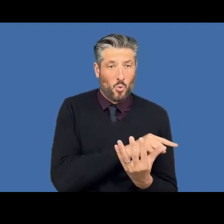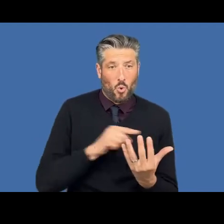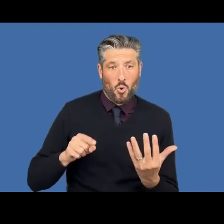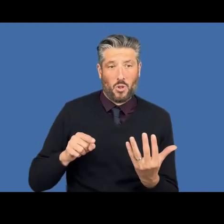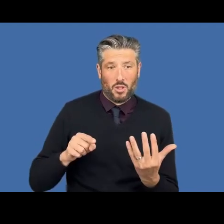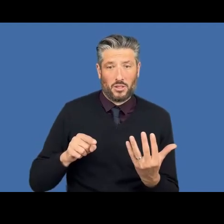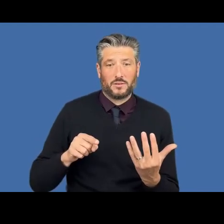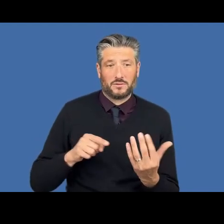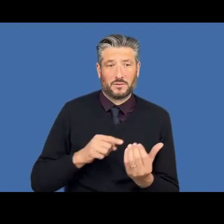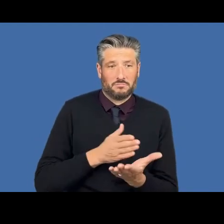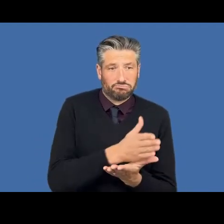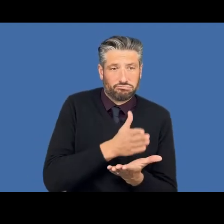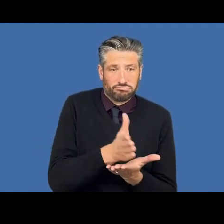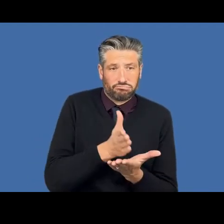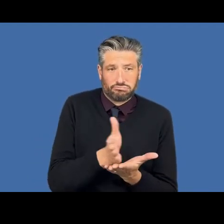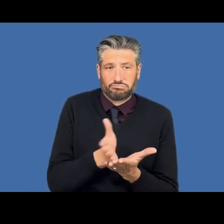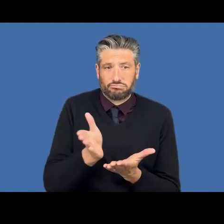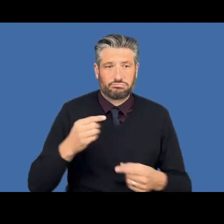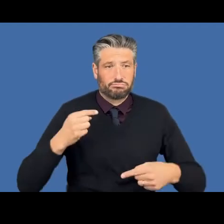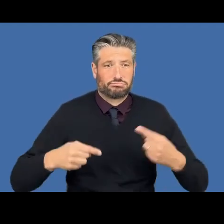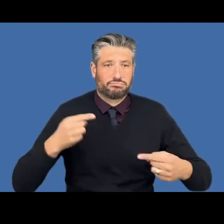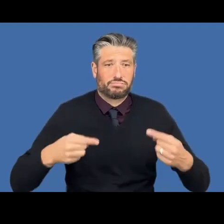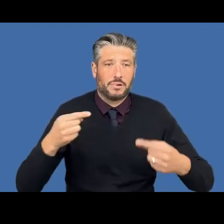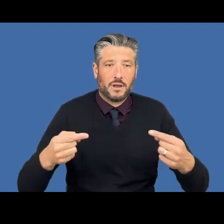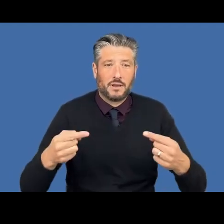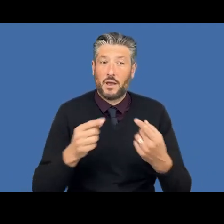say that if you wish to come and work in accessibility,